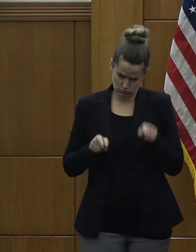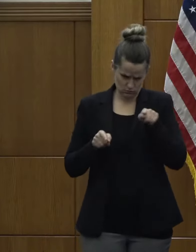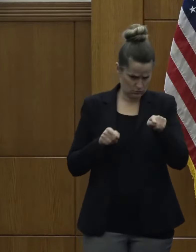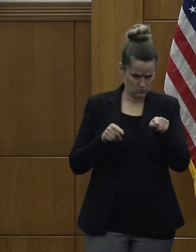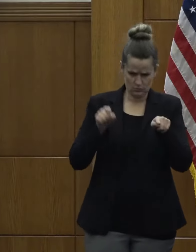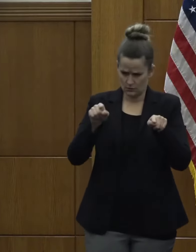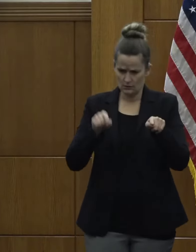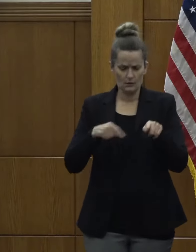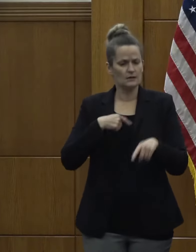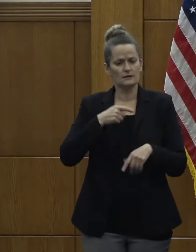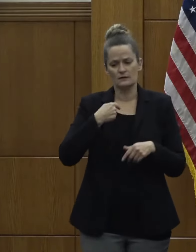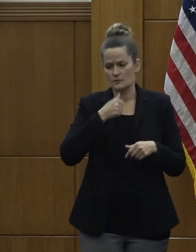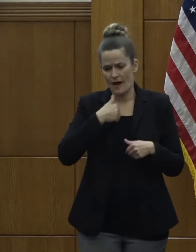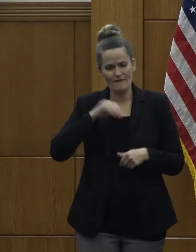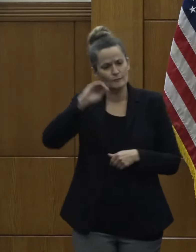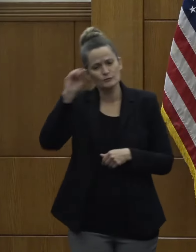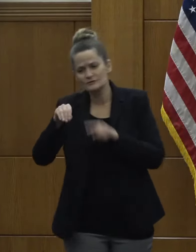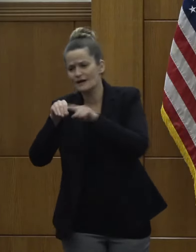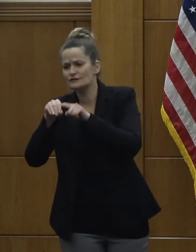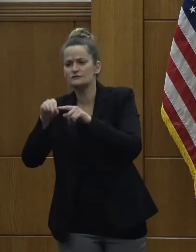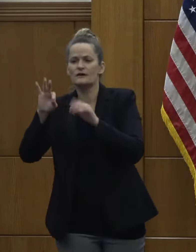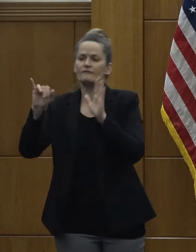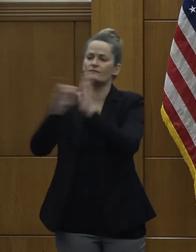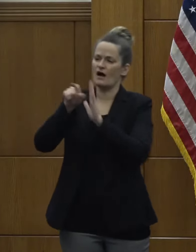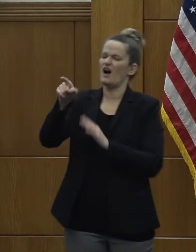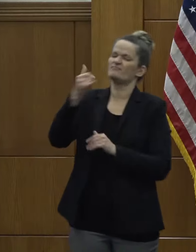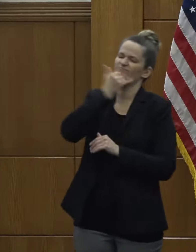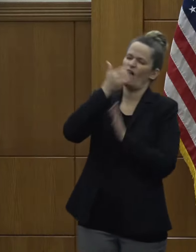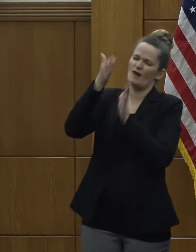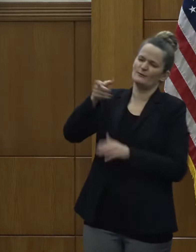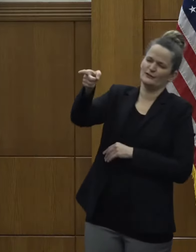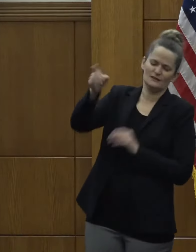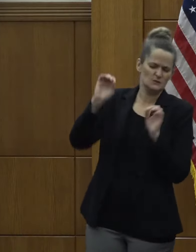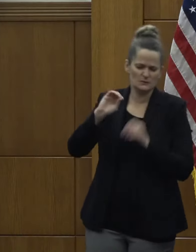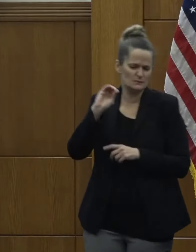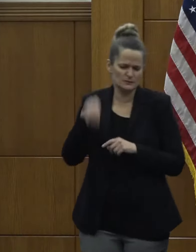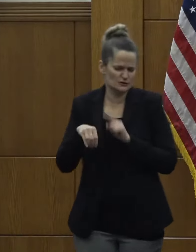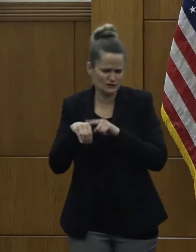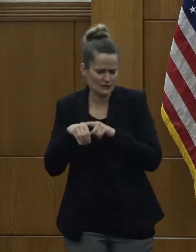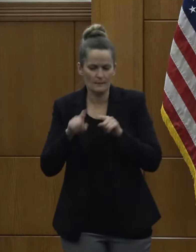about matching to say, do these data elements match with this individual?